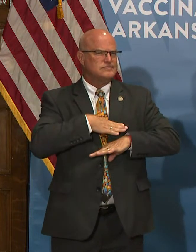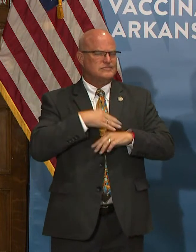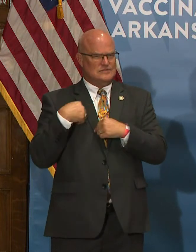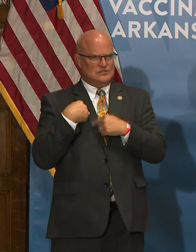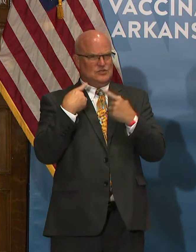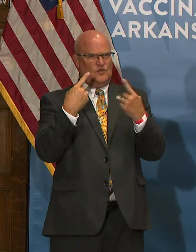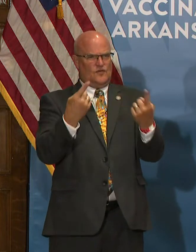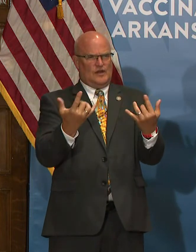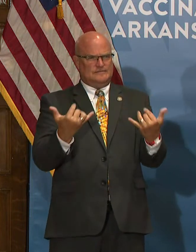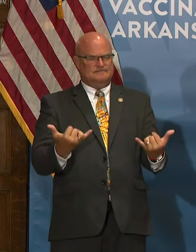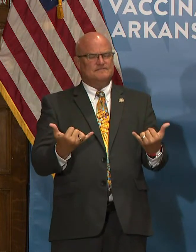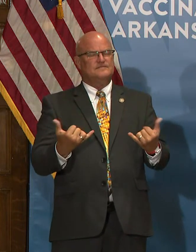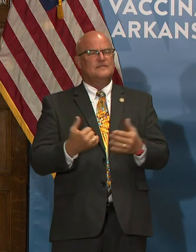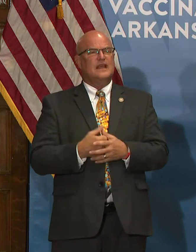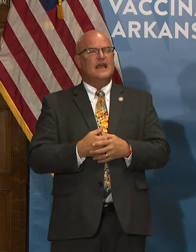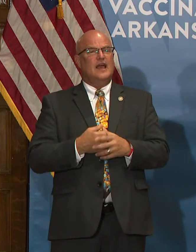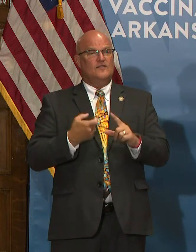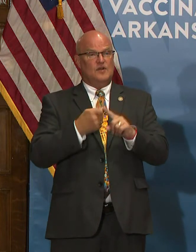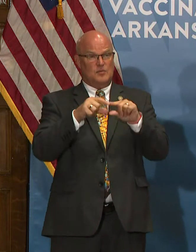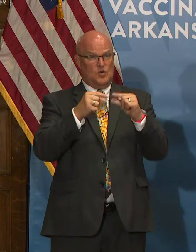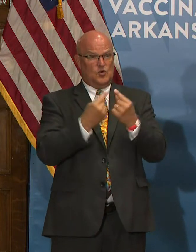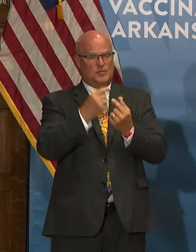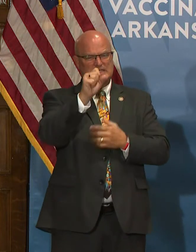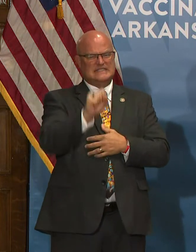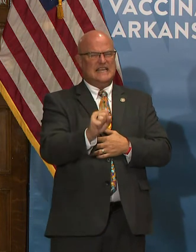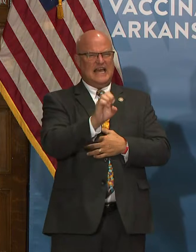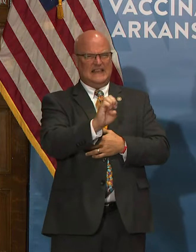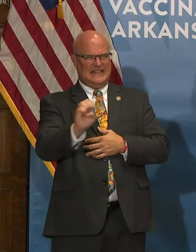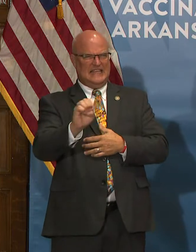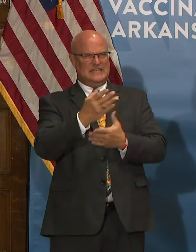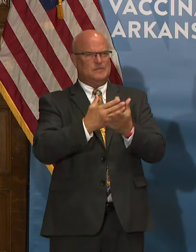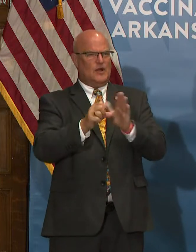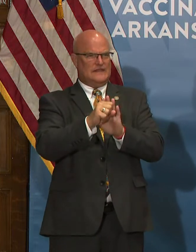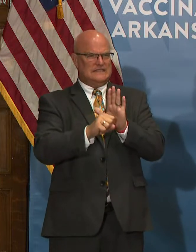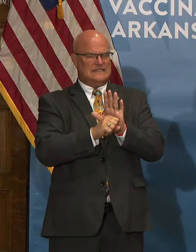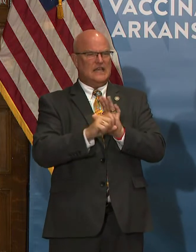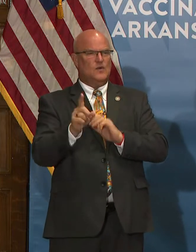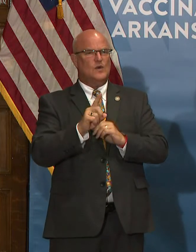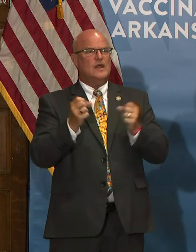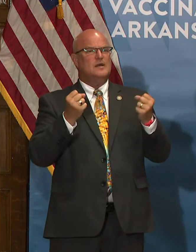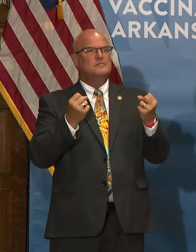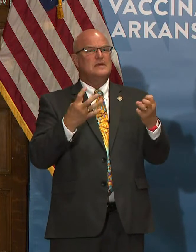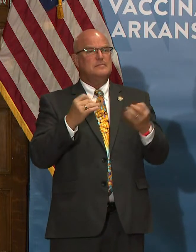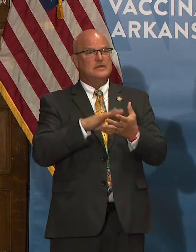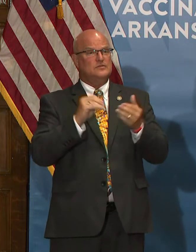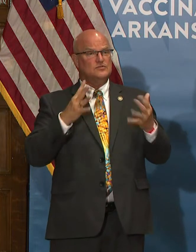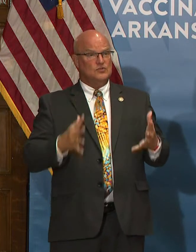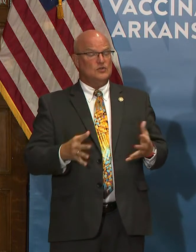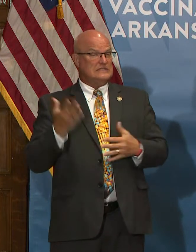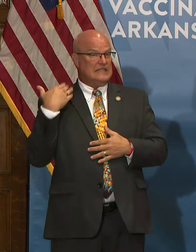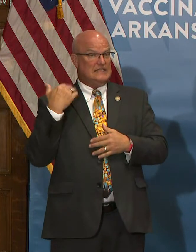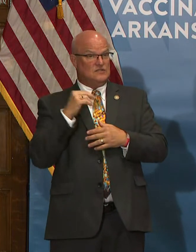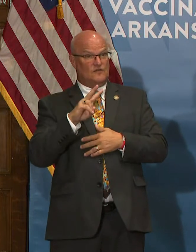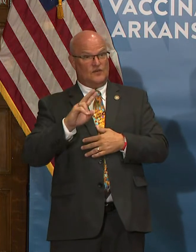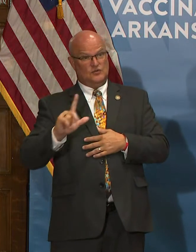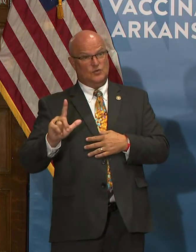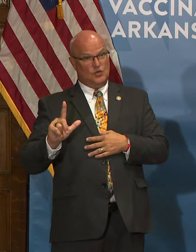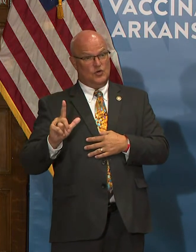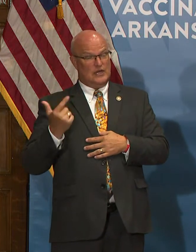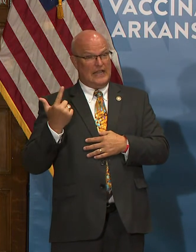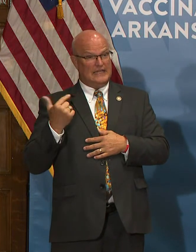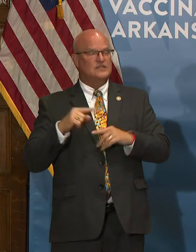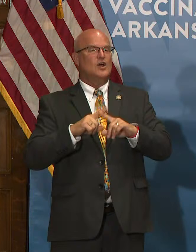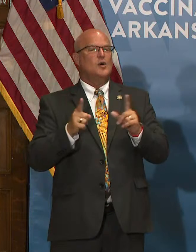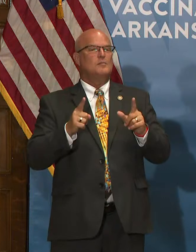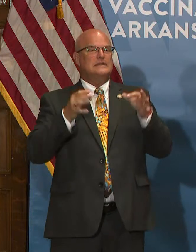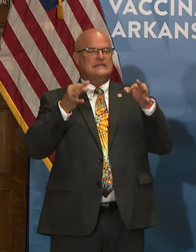far. And this was from a group in the southeast part of the state where a lot of students were virtual last year, but have